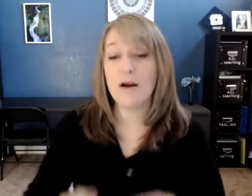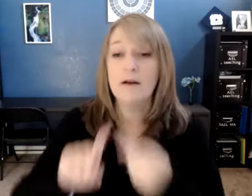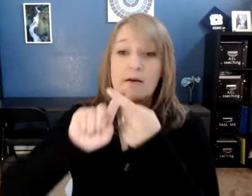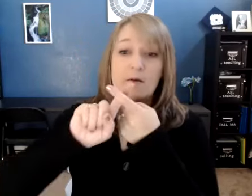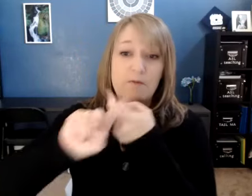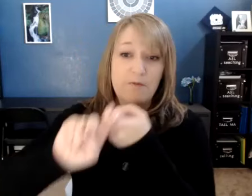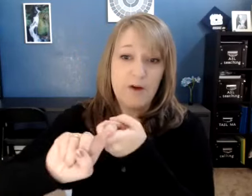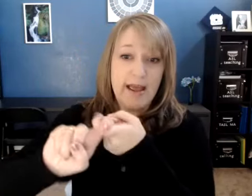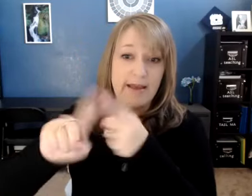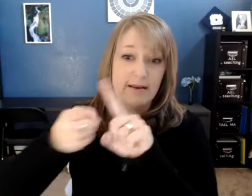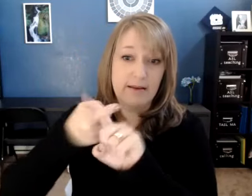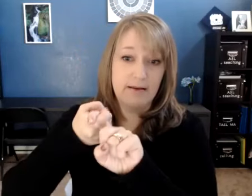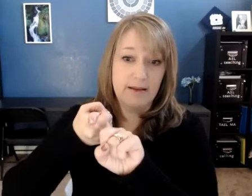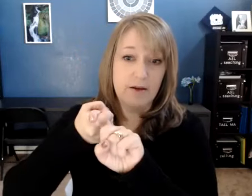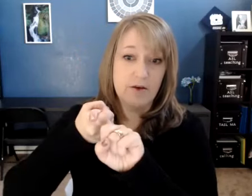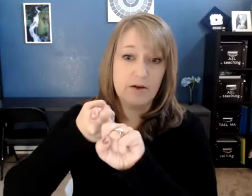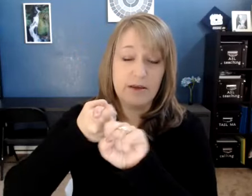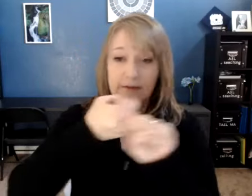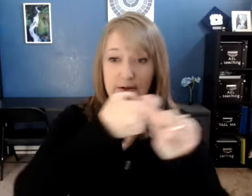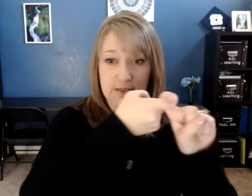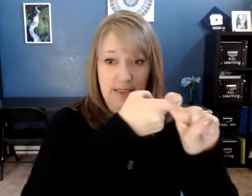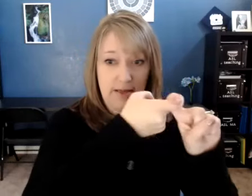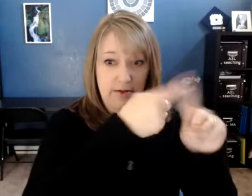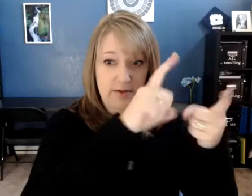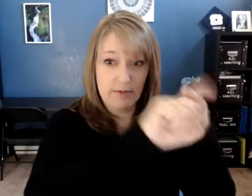Or friend, and hook your fingers together.